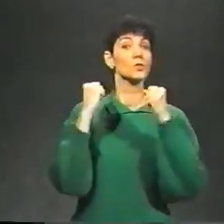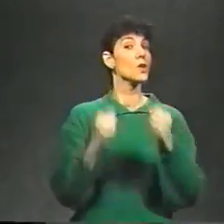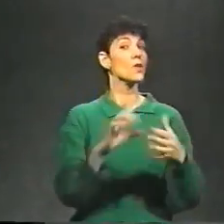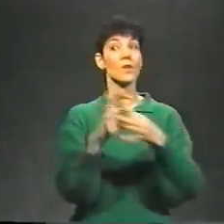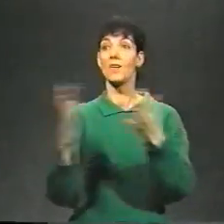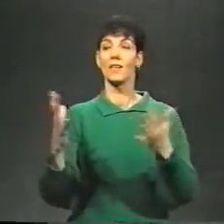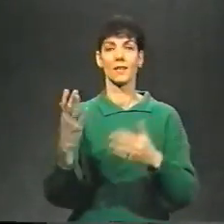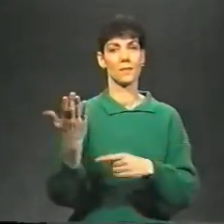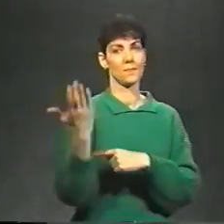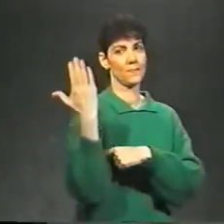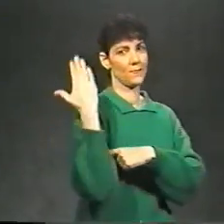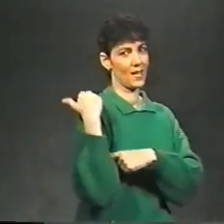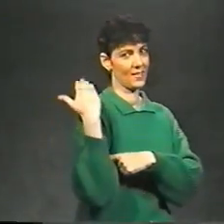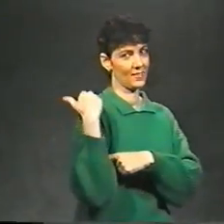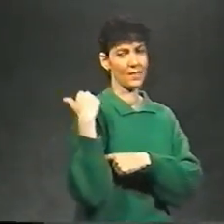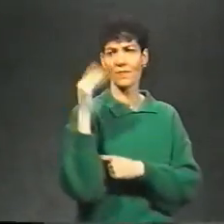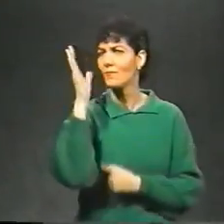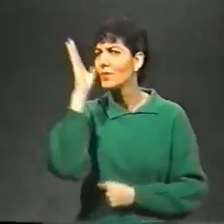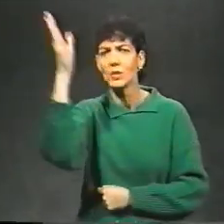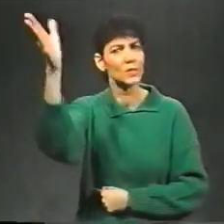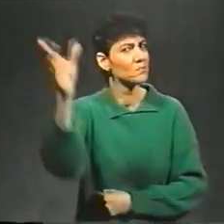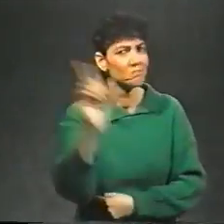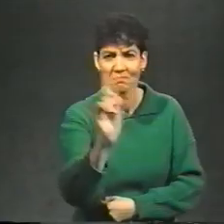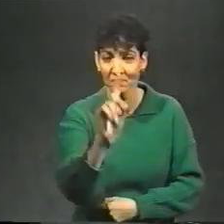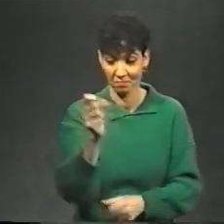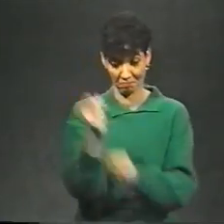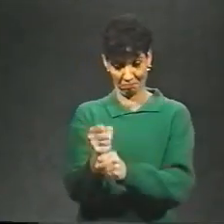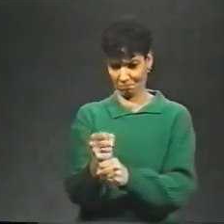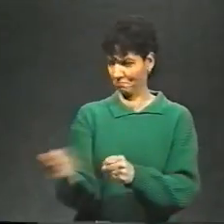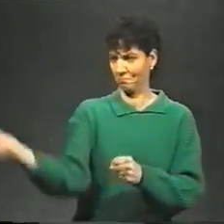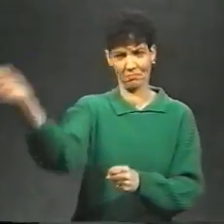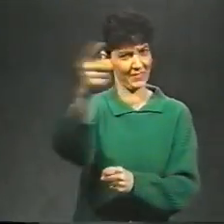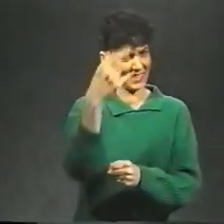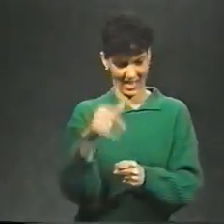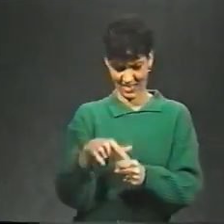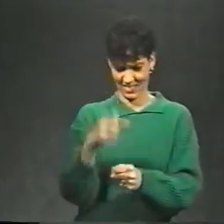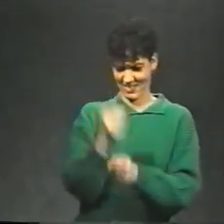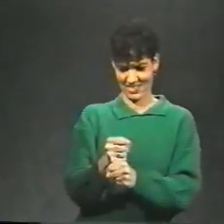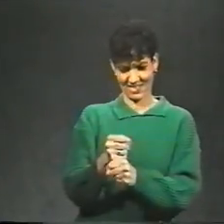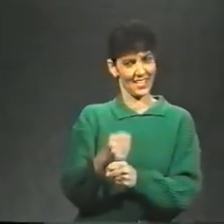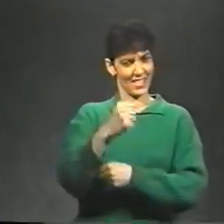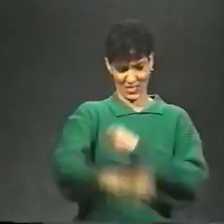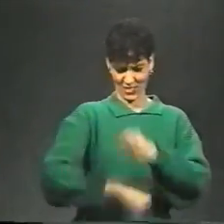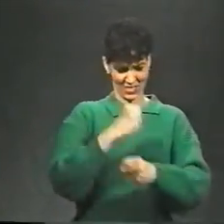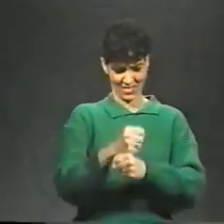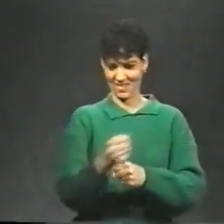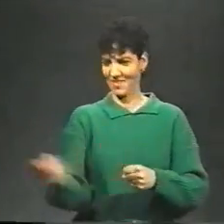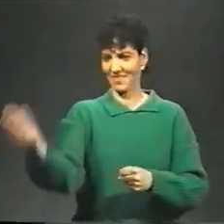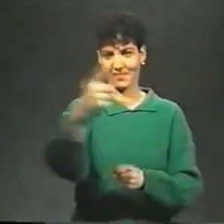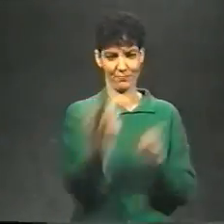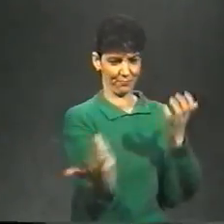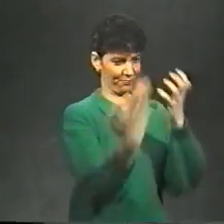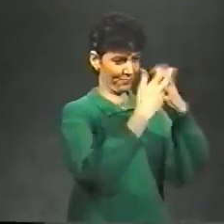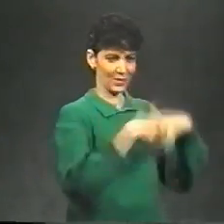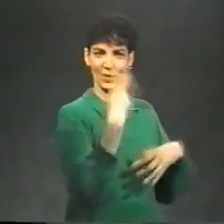special case, and the signs do not show the base sign for year. This set includes 1 to 5 years ago.